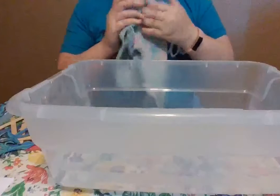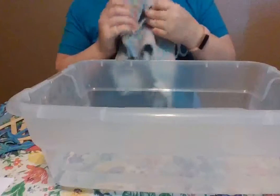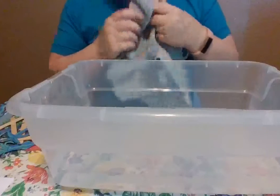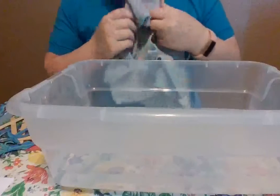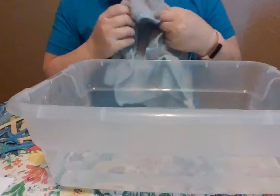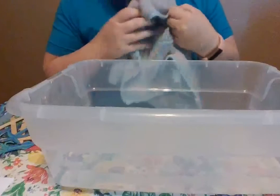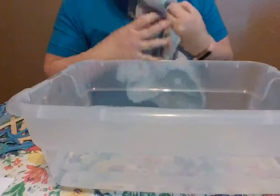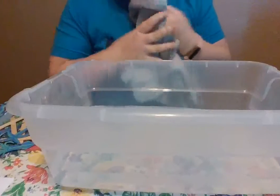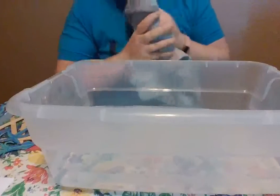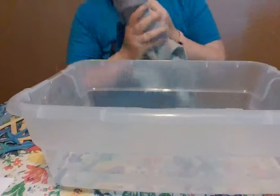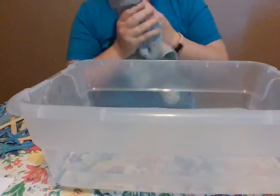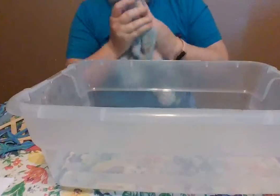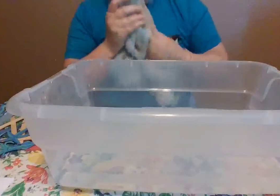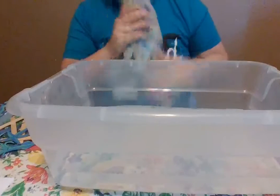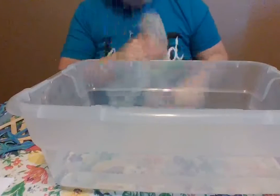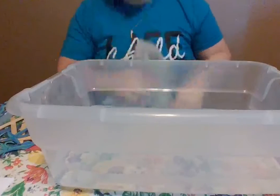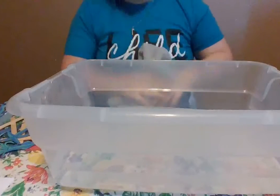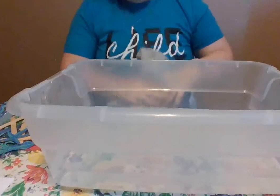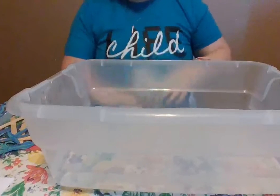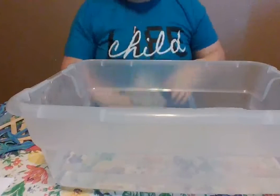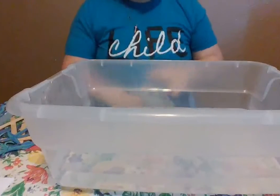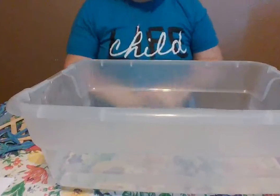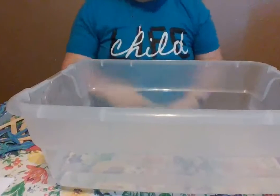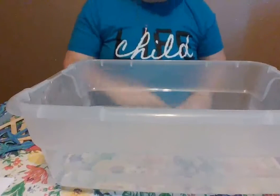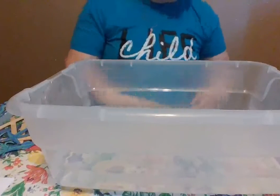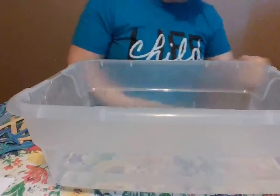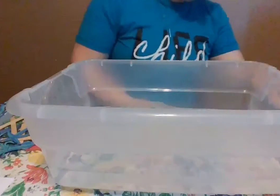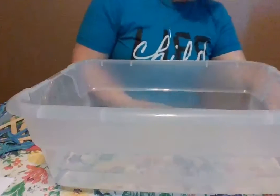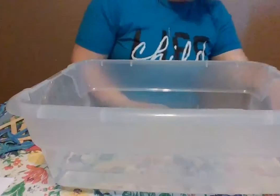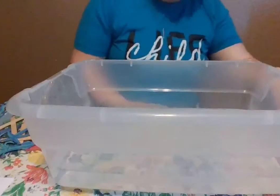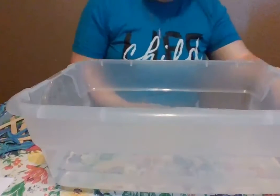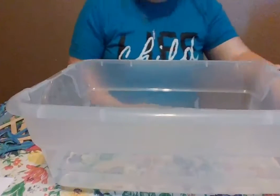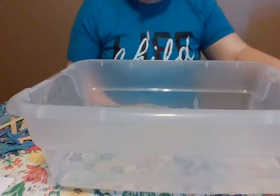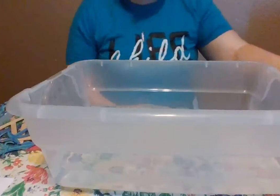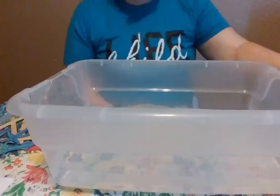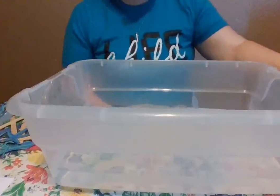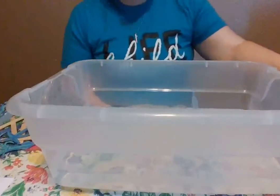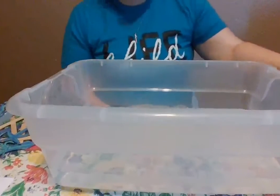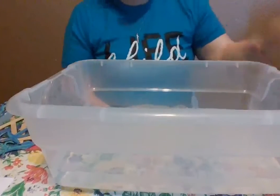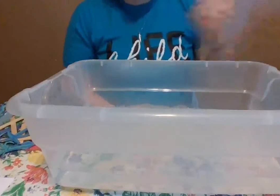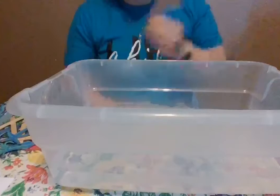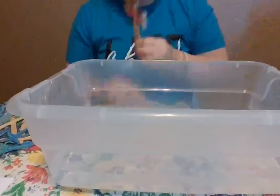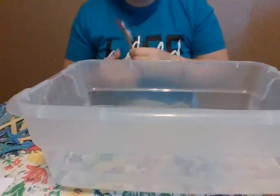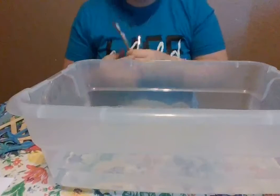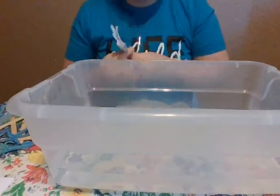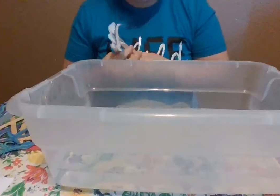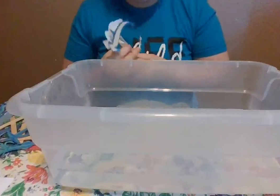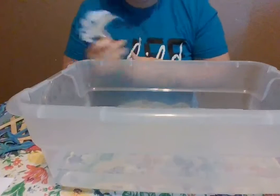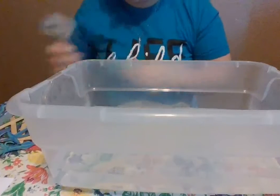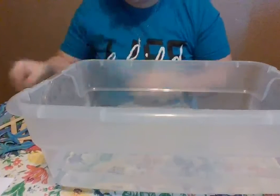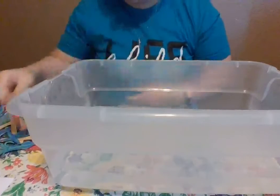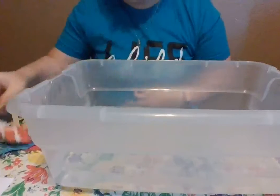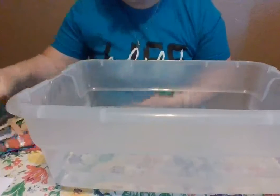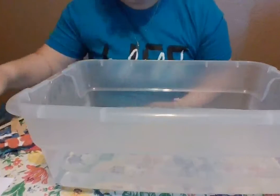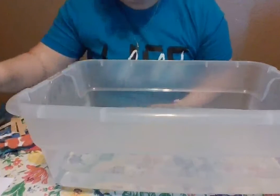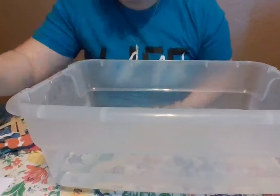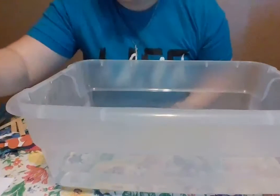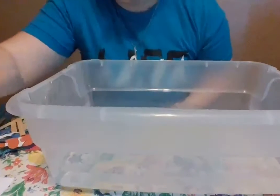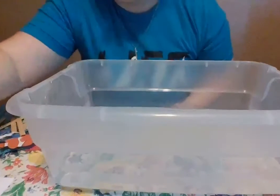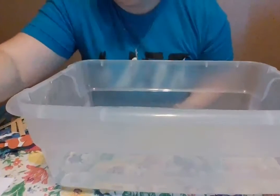let's get started. So, what we're going to do is I have all these puppets here, and I